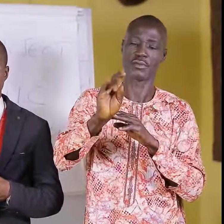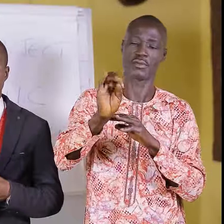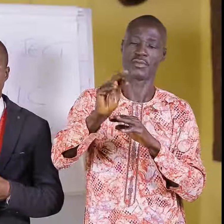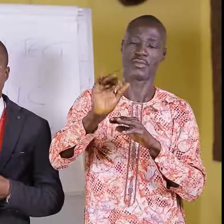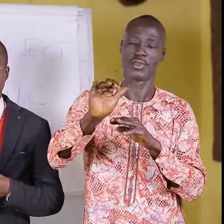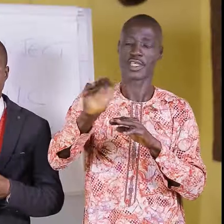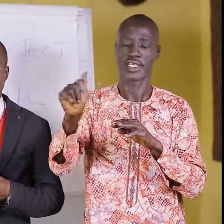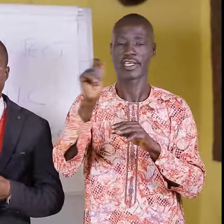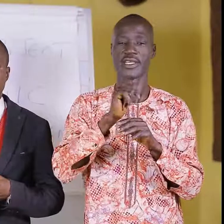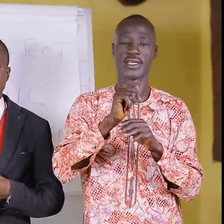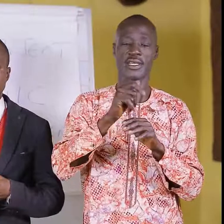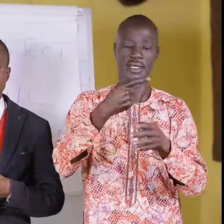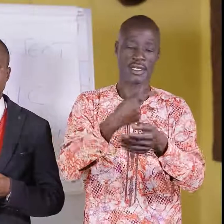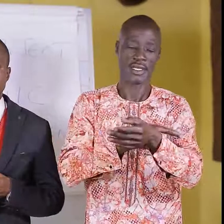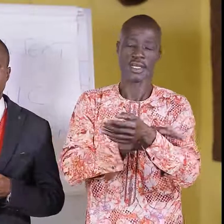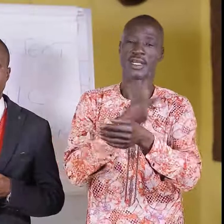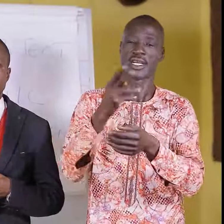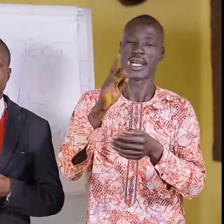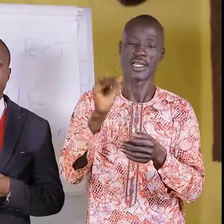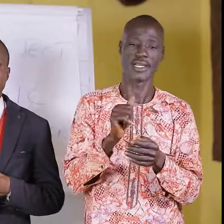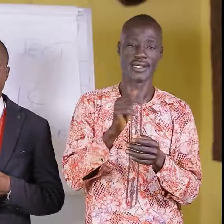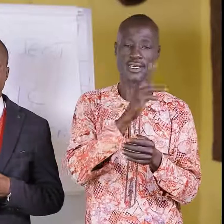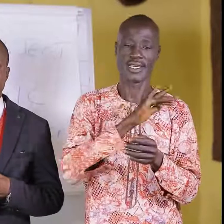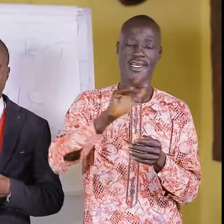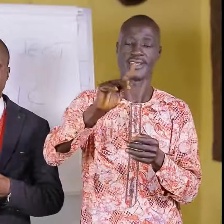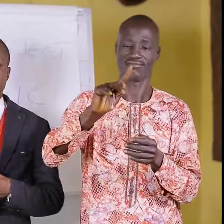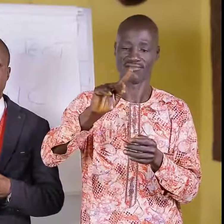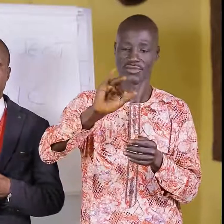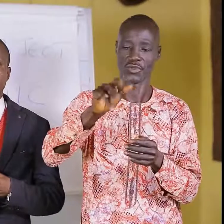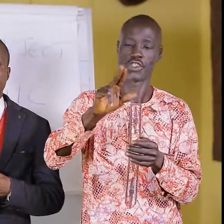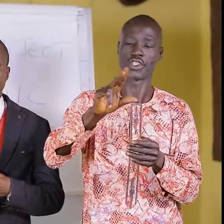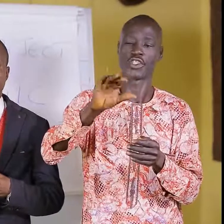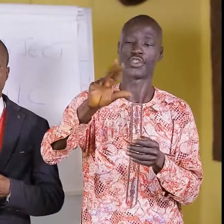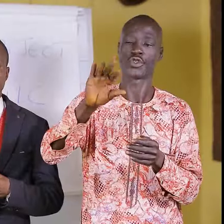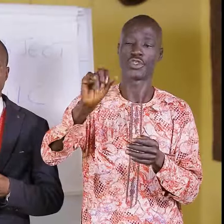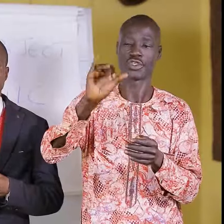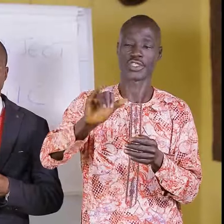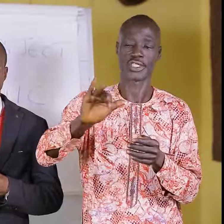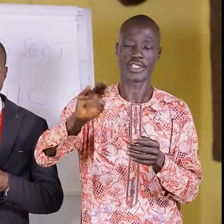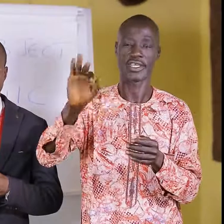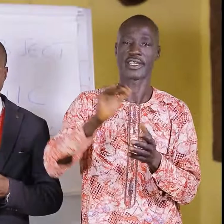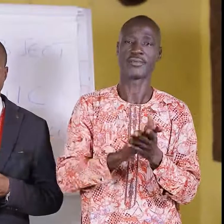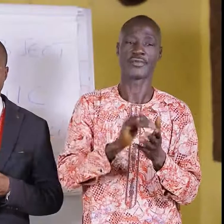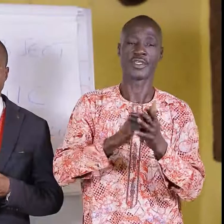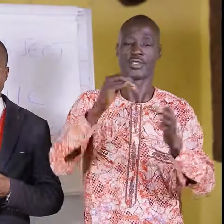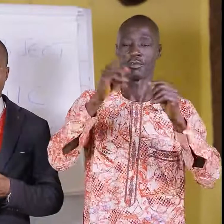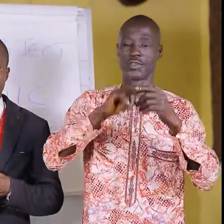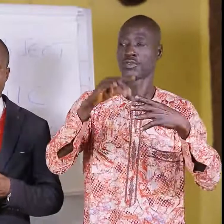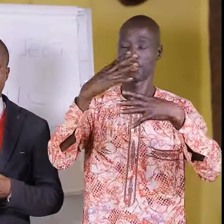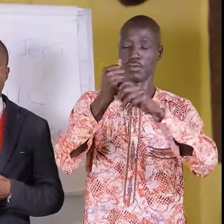Ghana, and the likes of other great African nationalists, contributed to the formation of